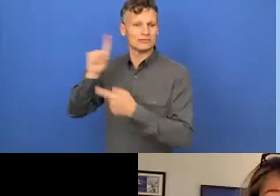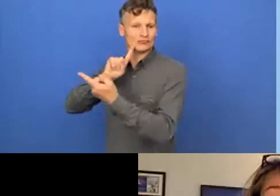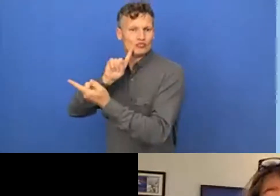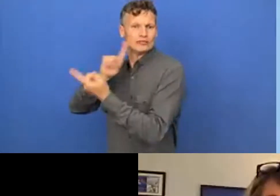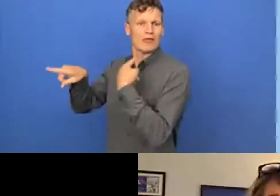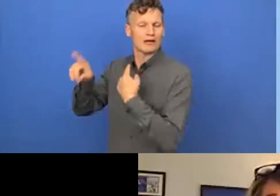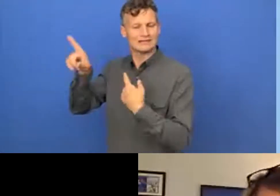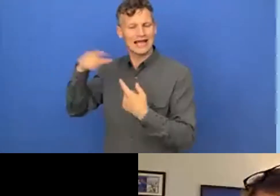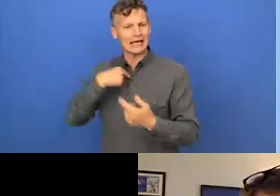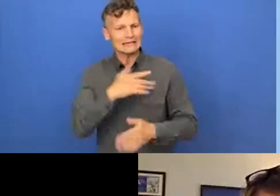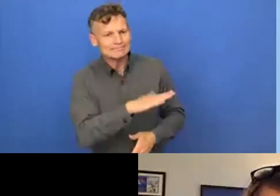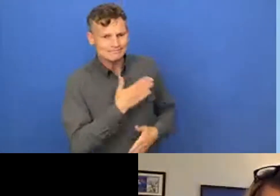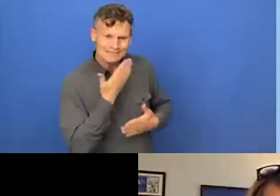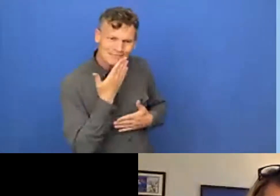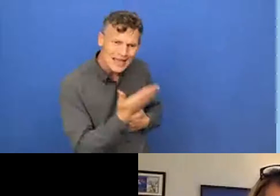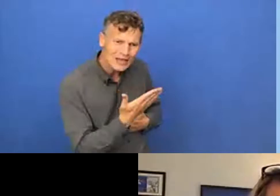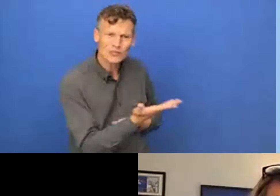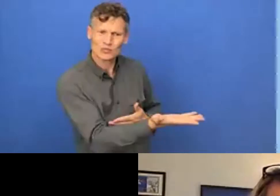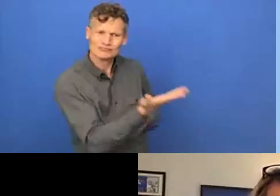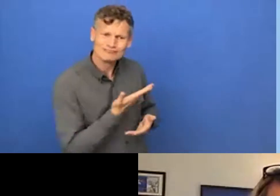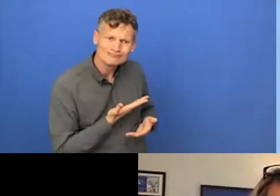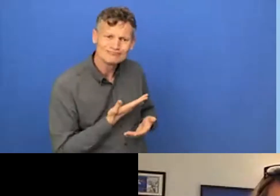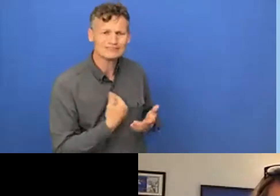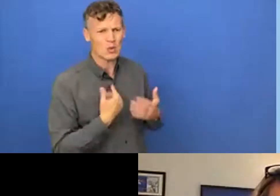sufficient? And so on. And so it's more of a dialogue.